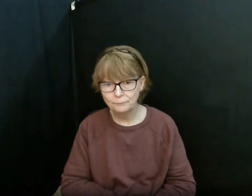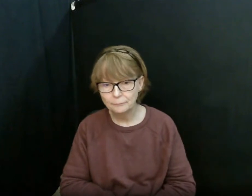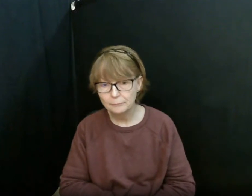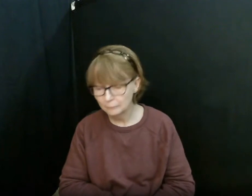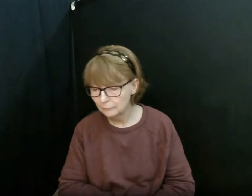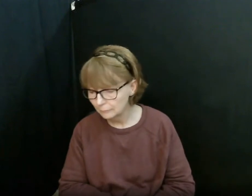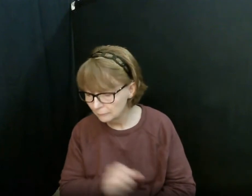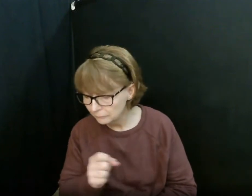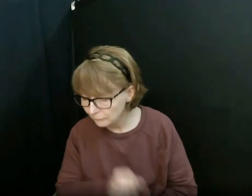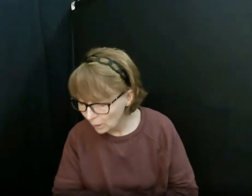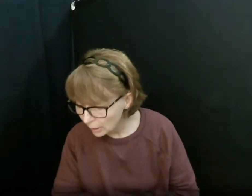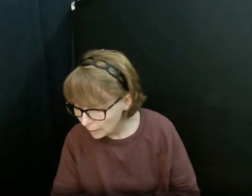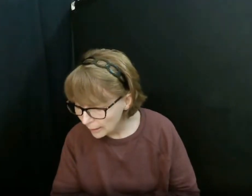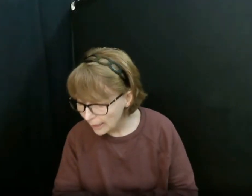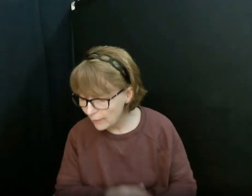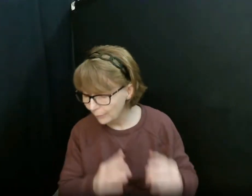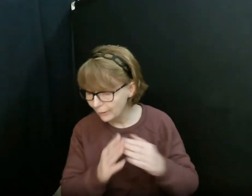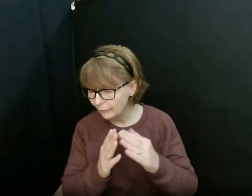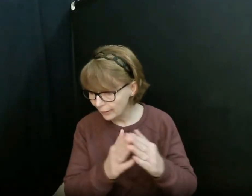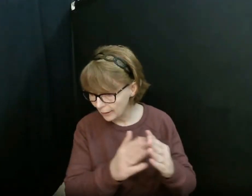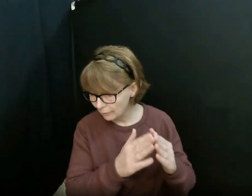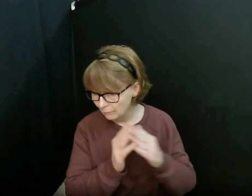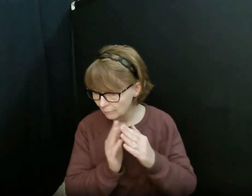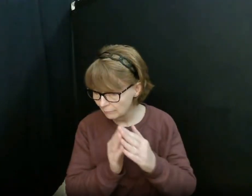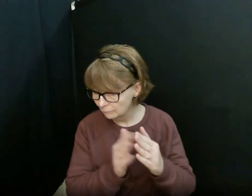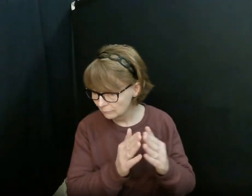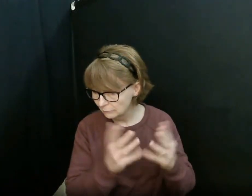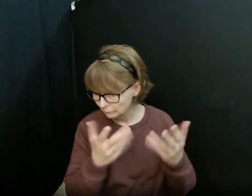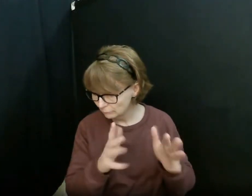Okay. And then we did city. Yep.